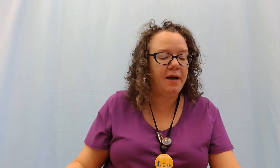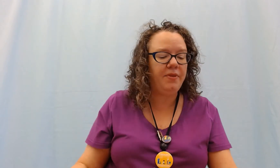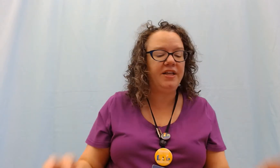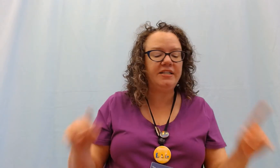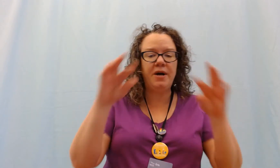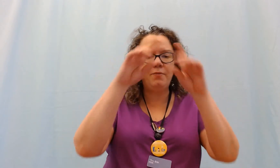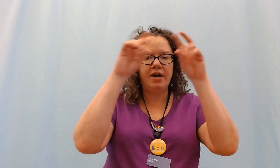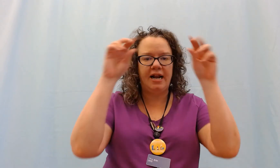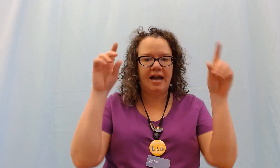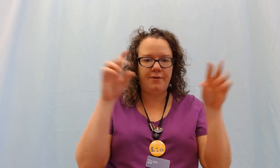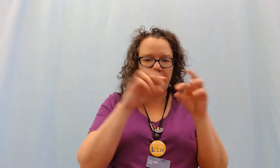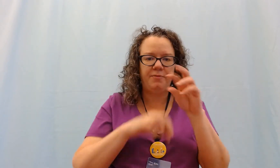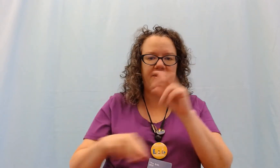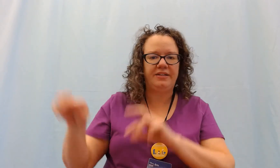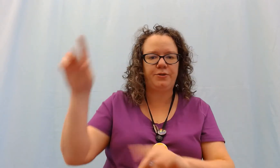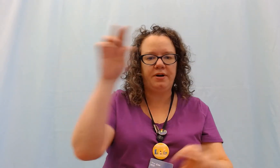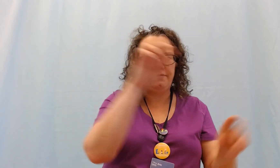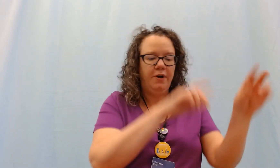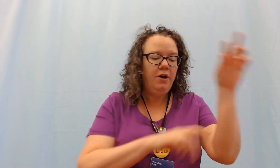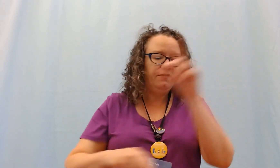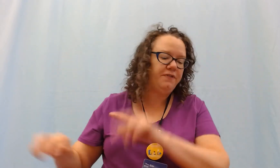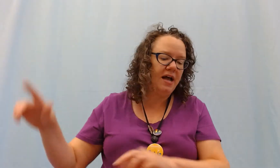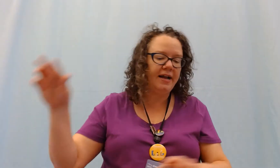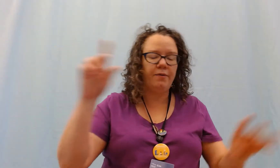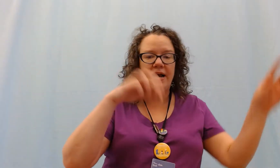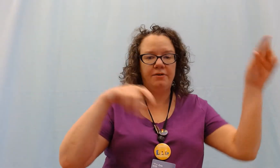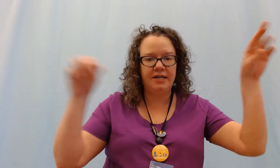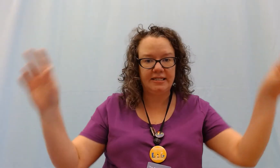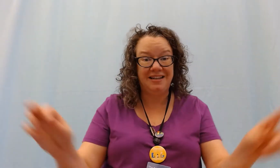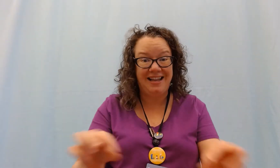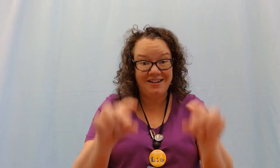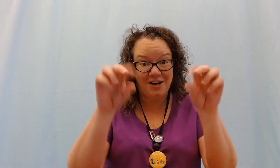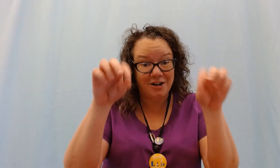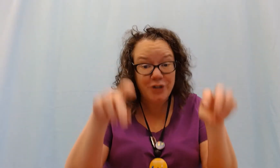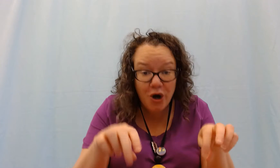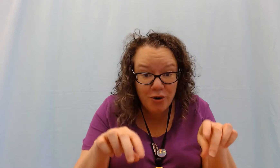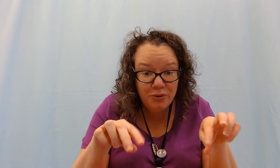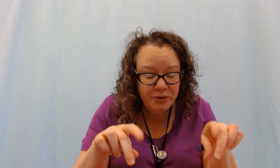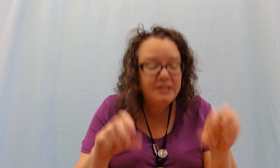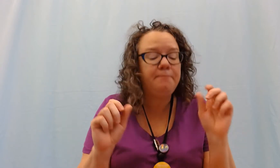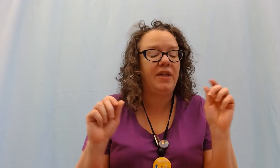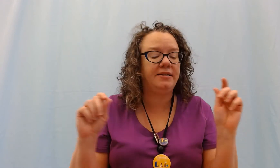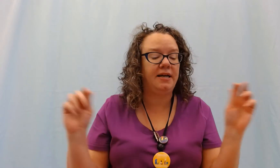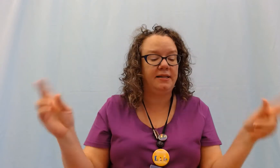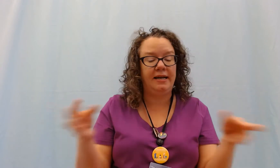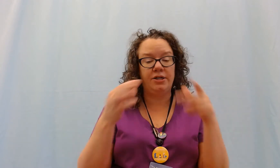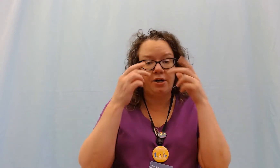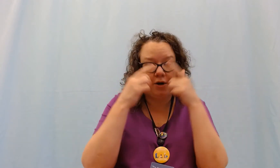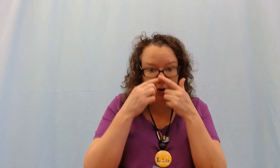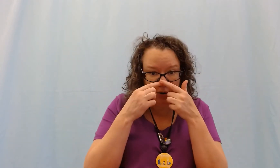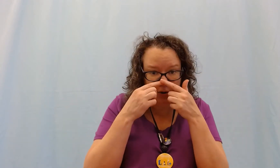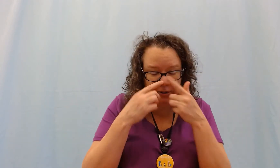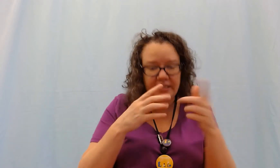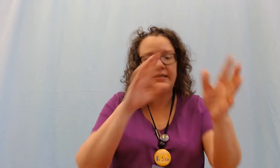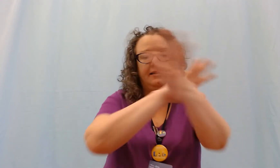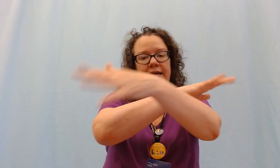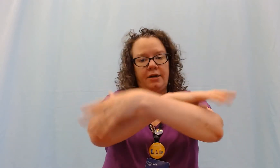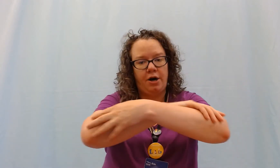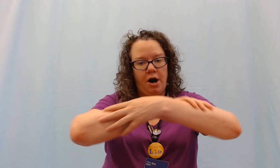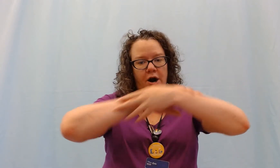This one, we're gonna have a bumblebee that's sort of flying around and it's gonna land on our toes. It's going to land on our nose. It's going to land on our